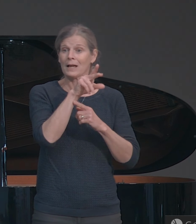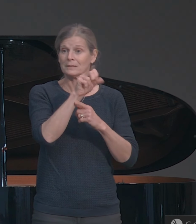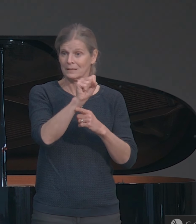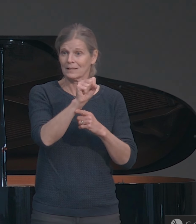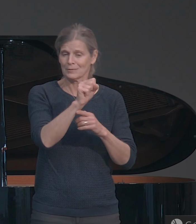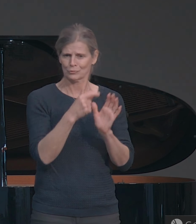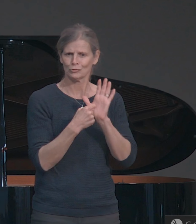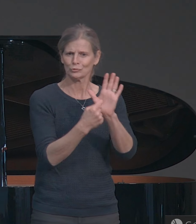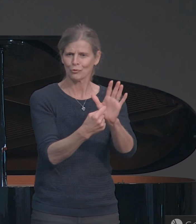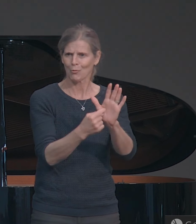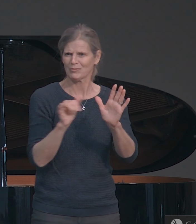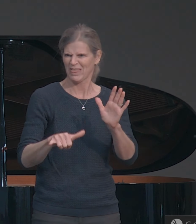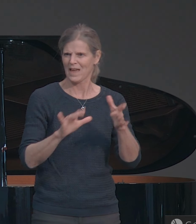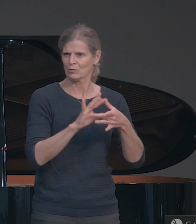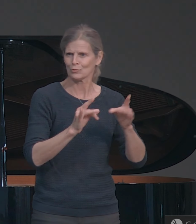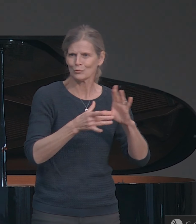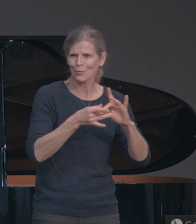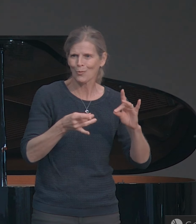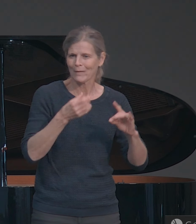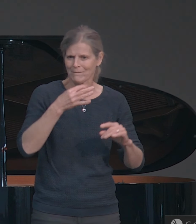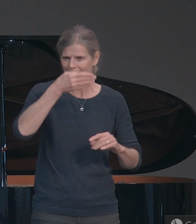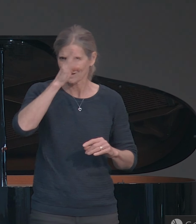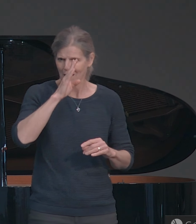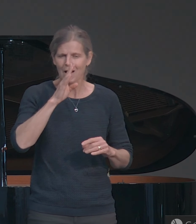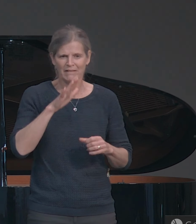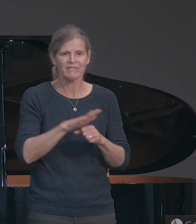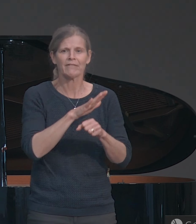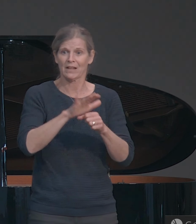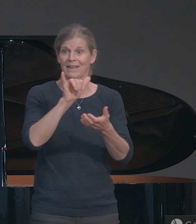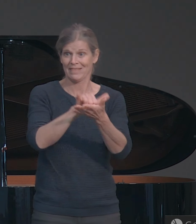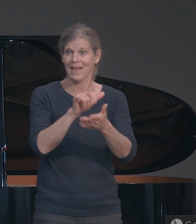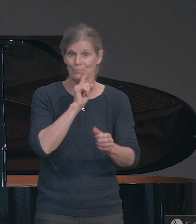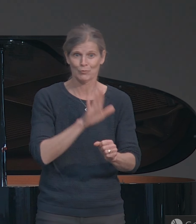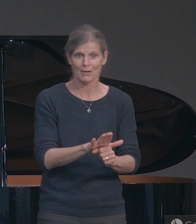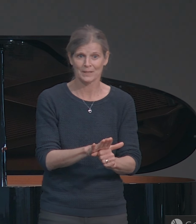reveals the story of God fulfilling that promise.